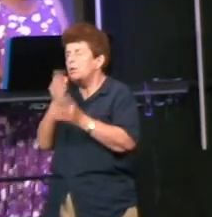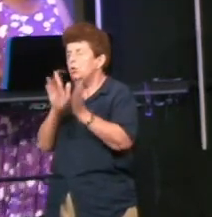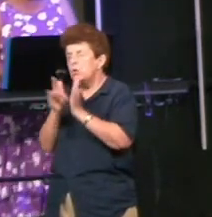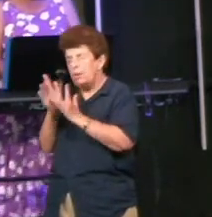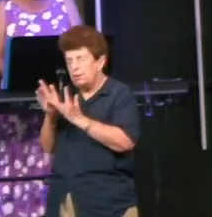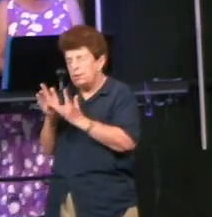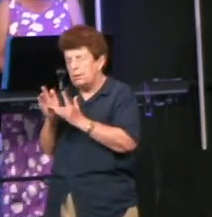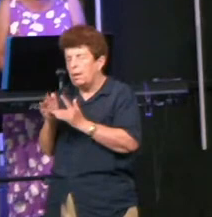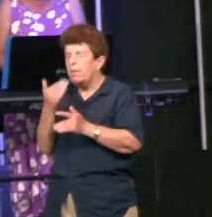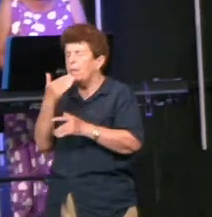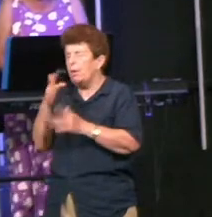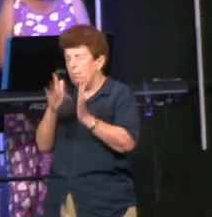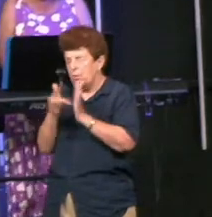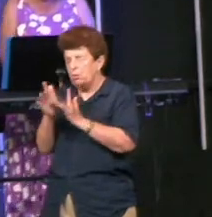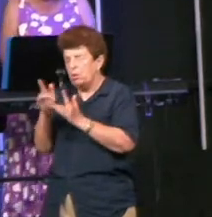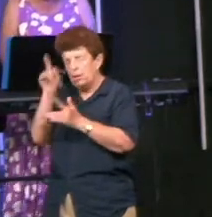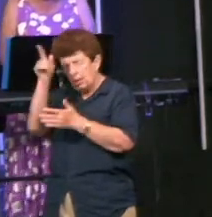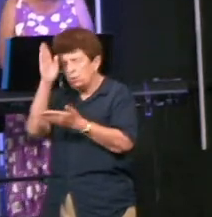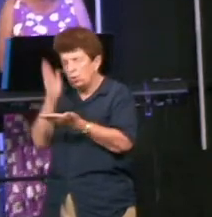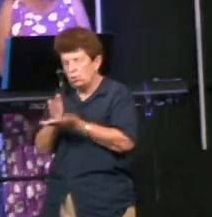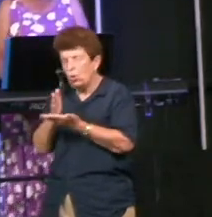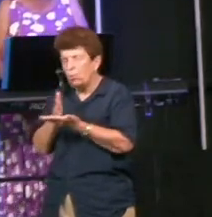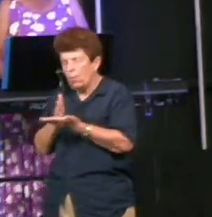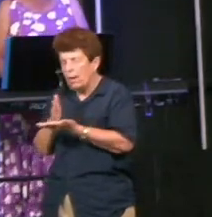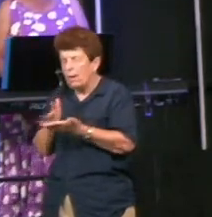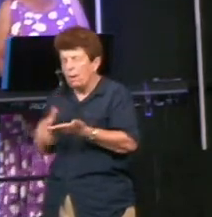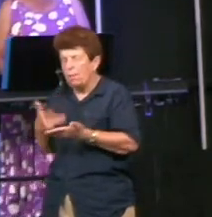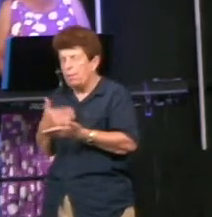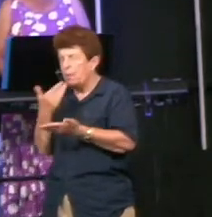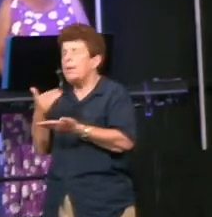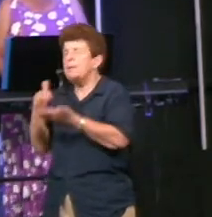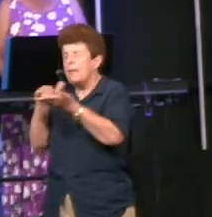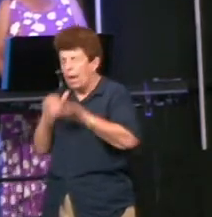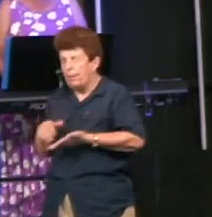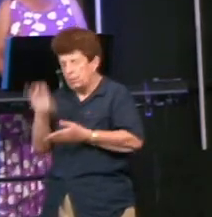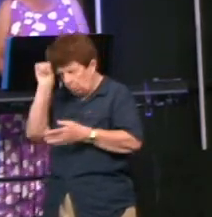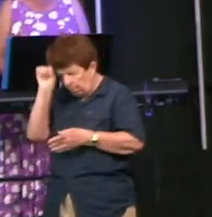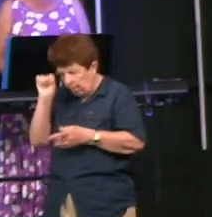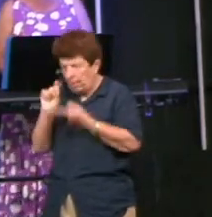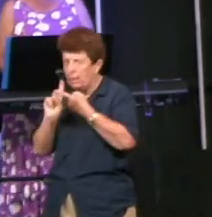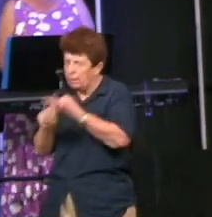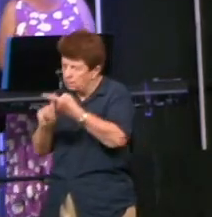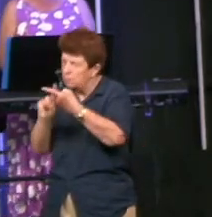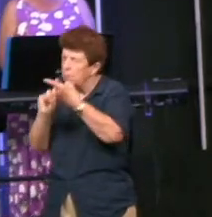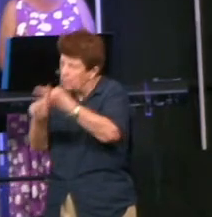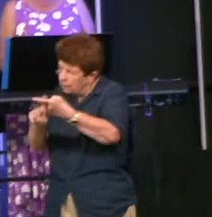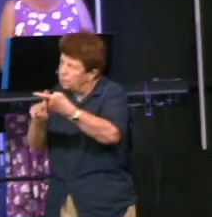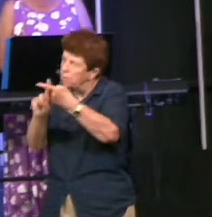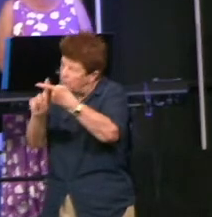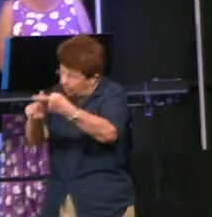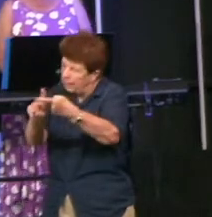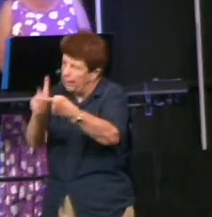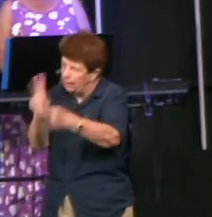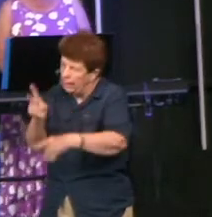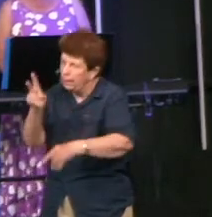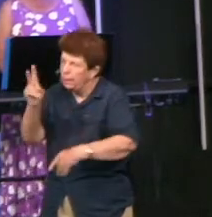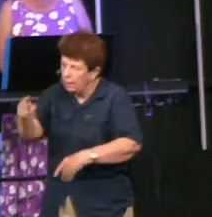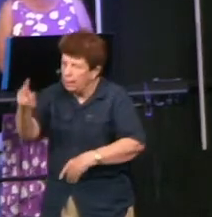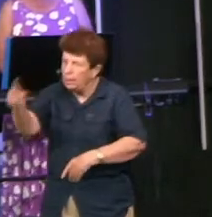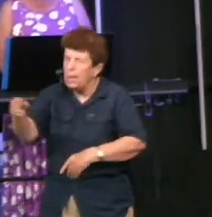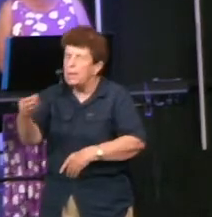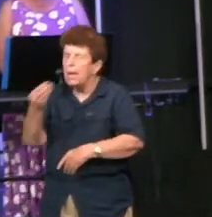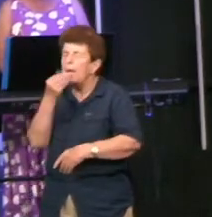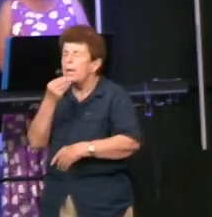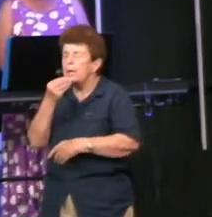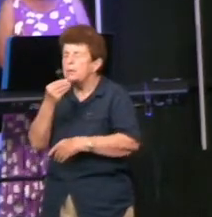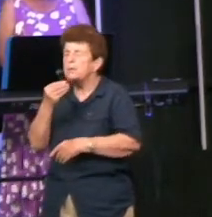We thank you that Jesus is the bread of life, and we ask that you would remind us continuously to eat